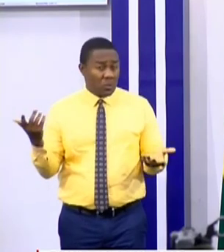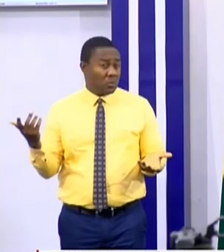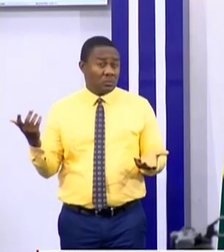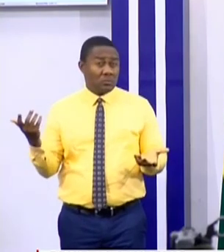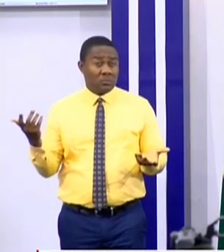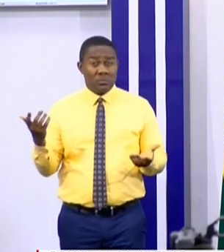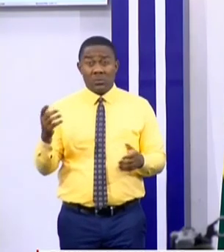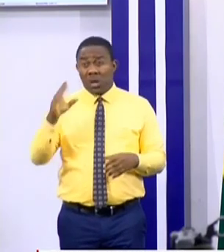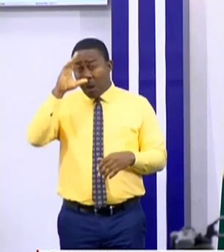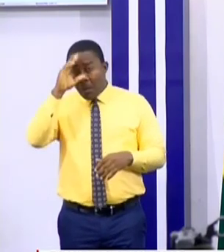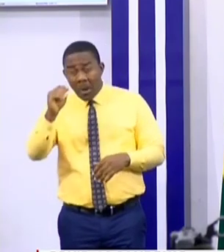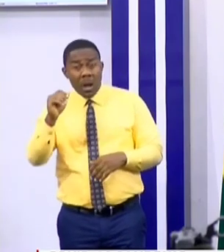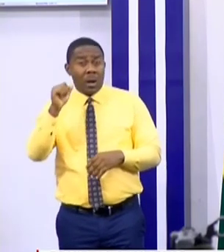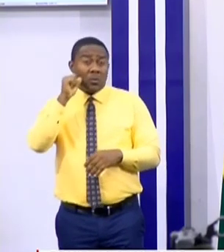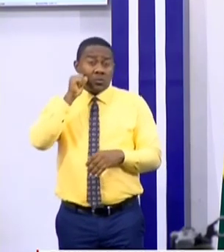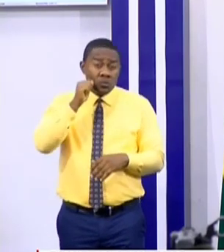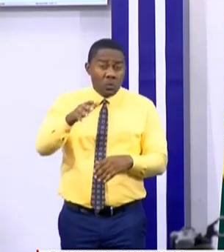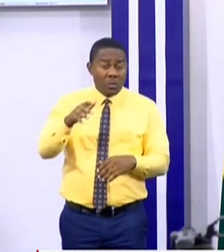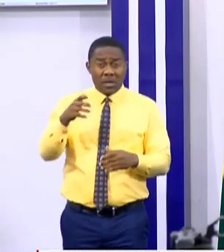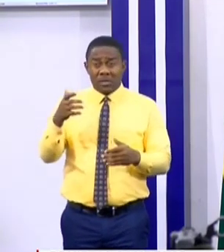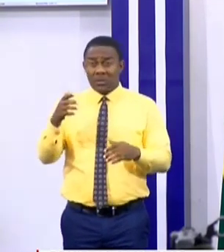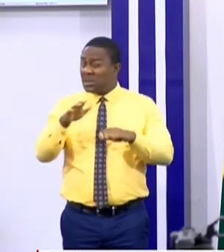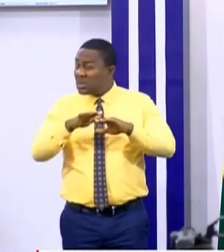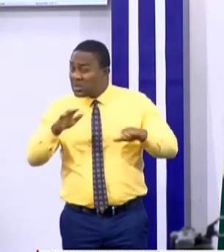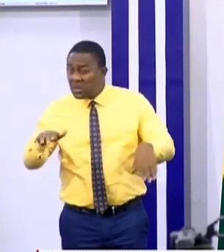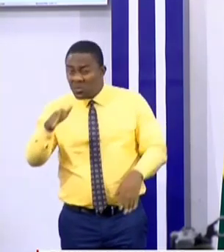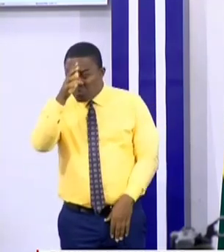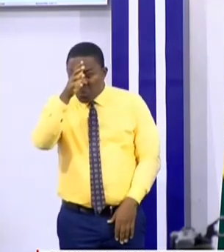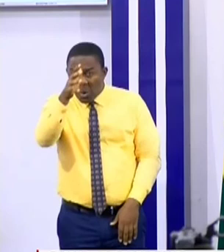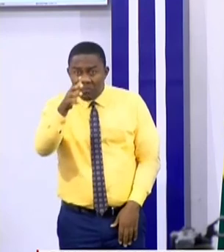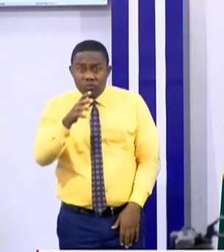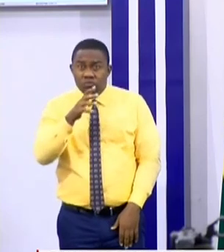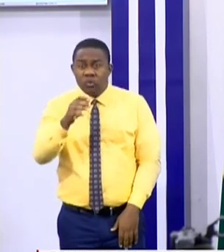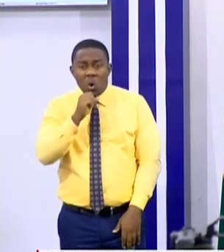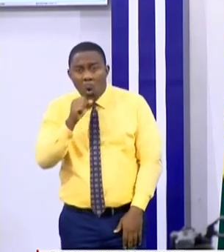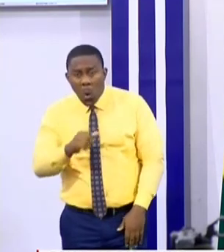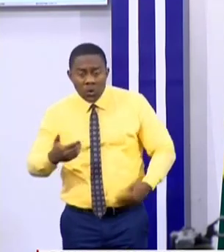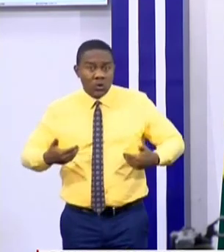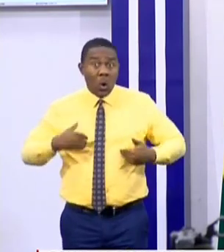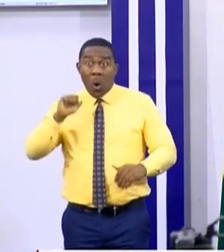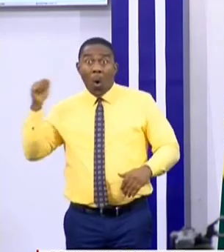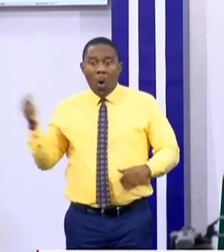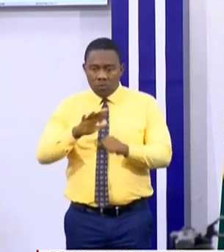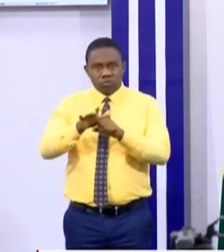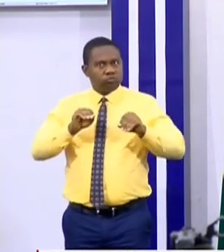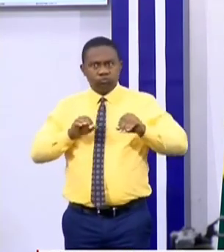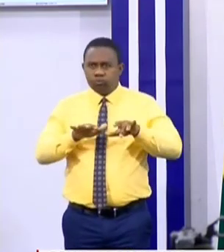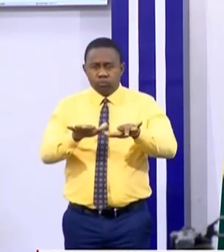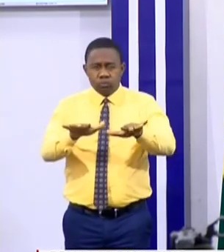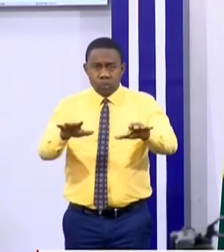affected by the spread of COVID-19. And this novel